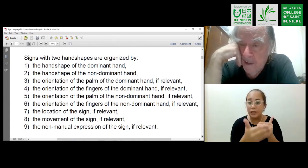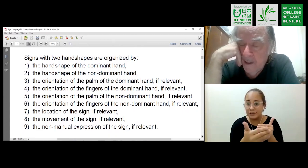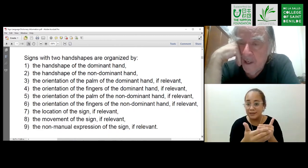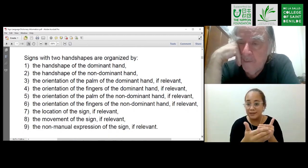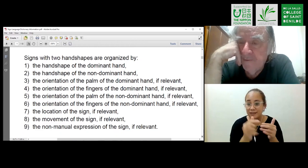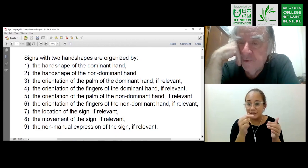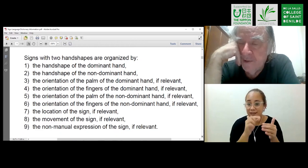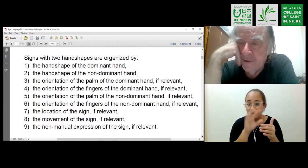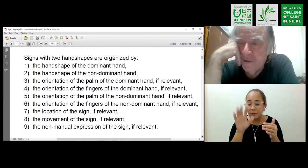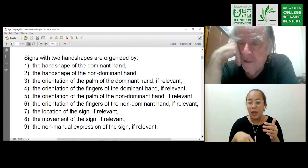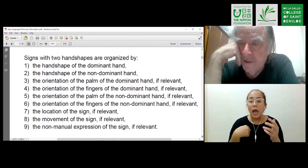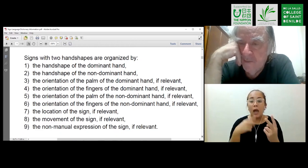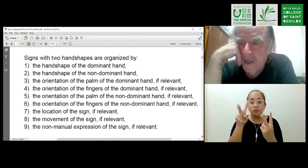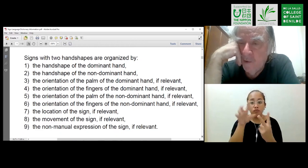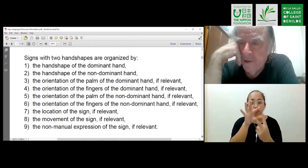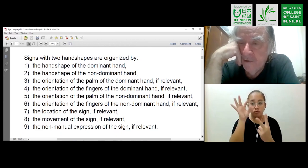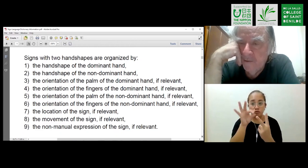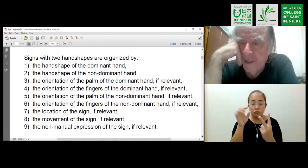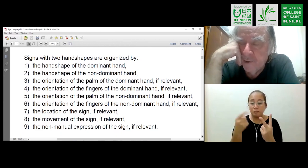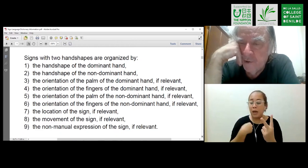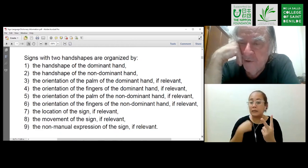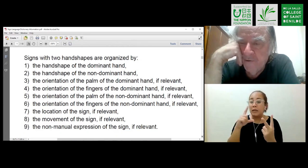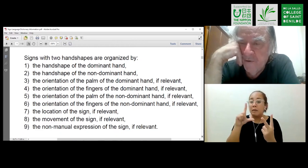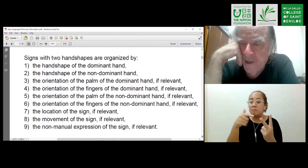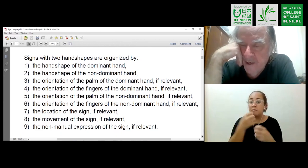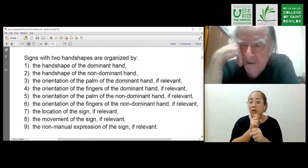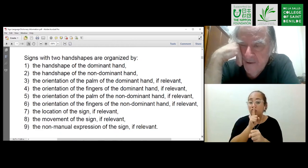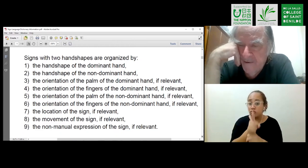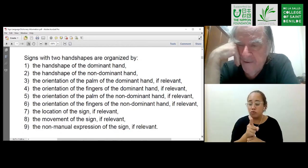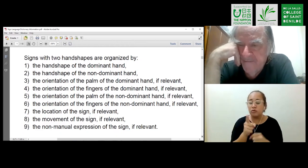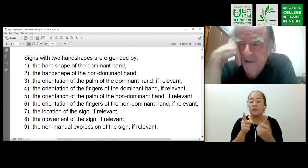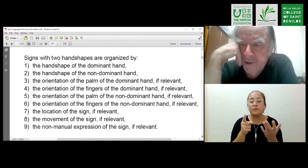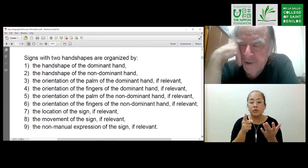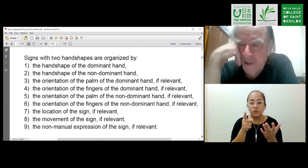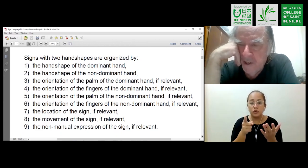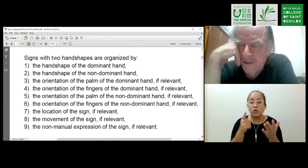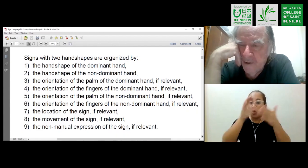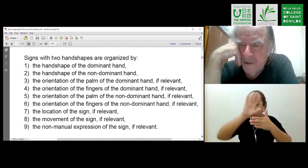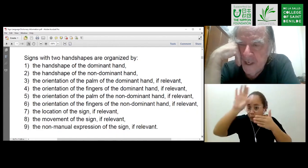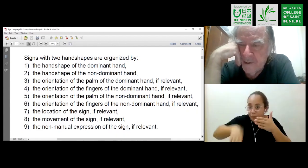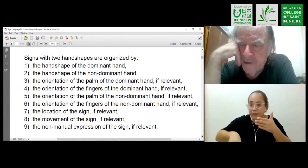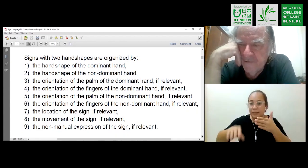There are a couple of choices, but I want you to make sure you finish your sections